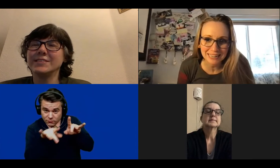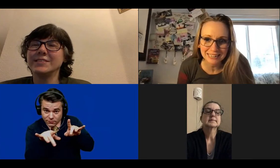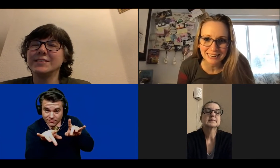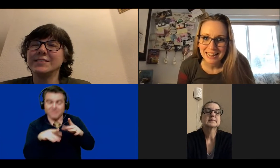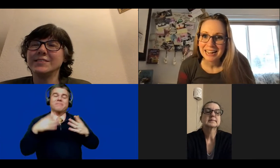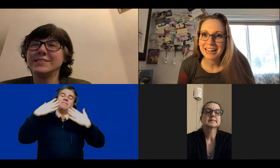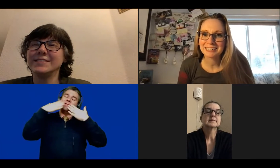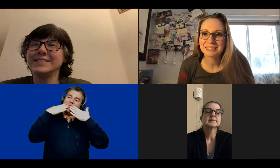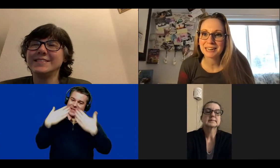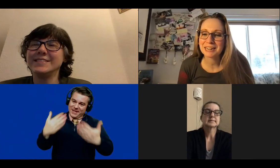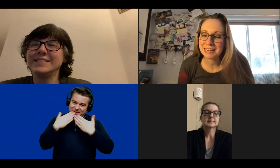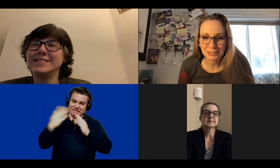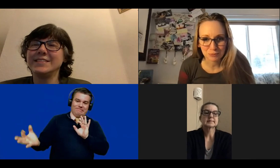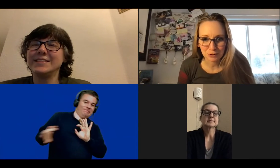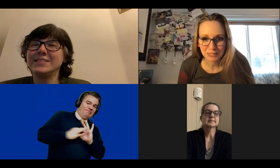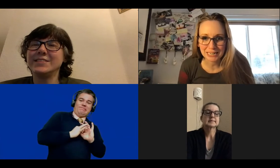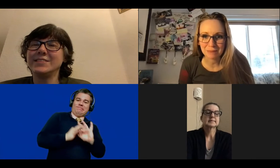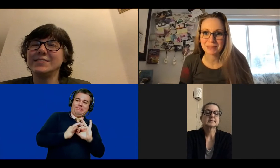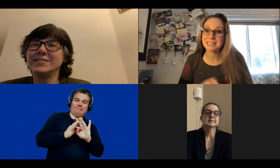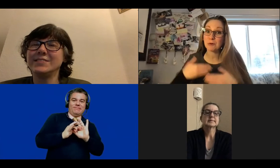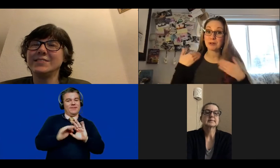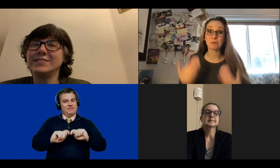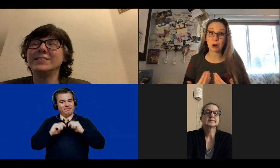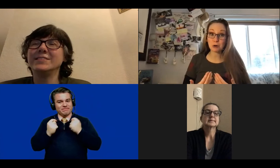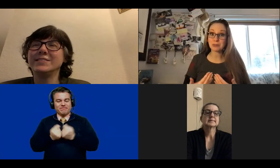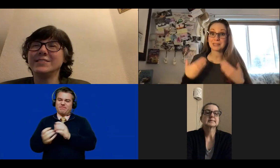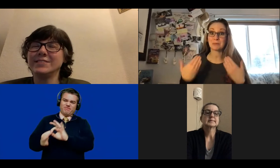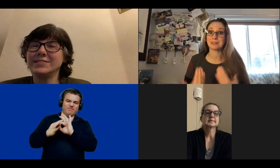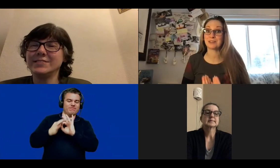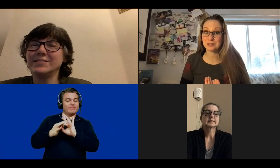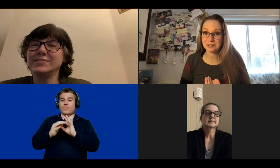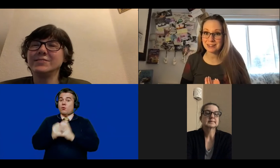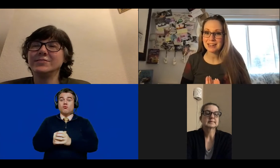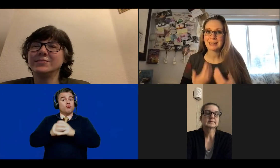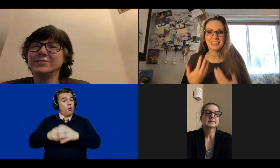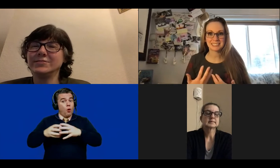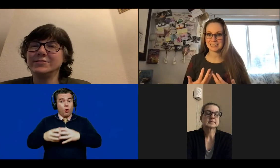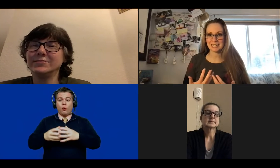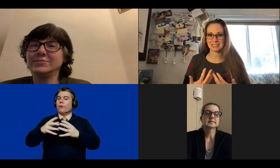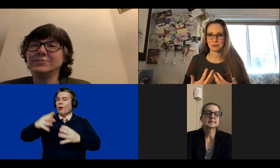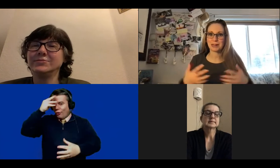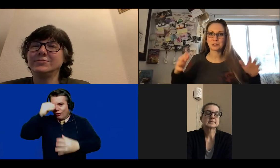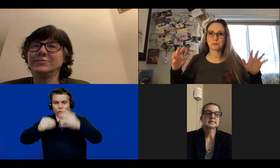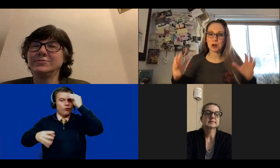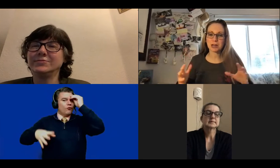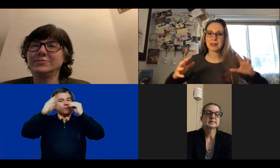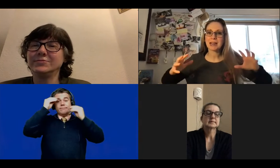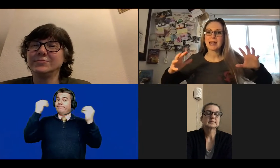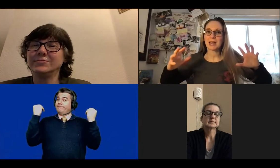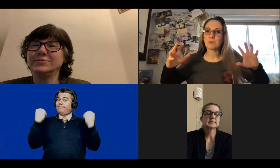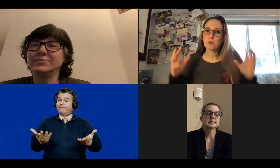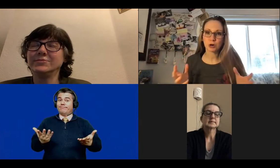for plugging in and staying connected with your team. That's how we grow. That's how we learn. This is it. You guys